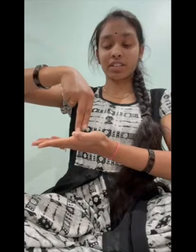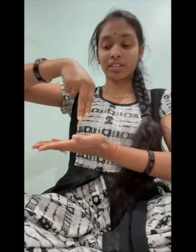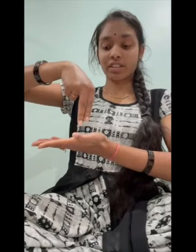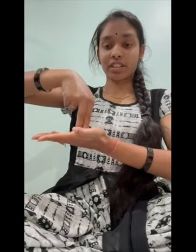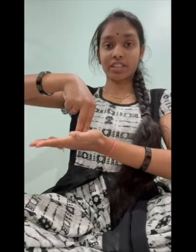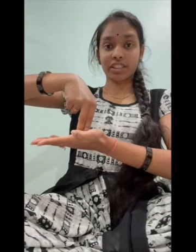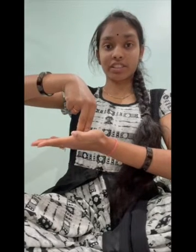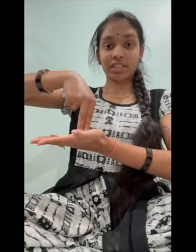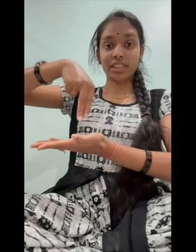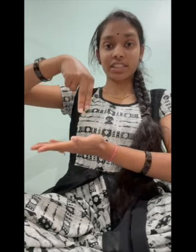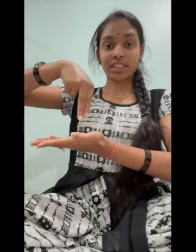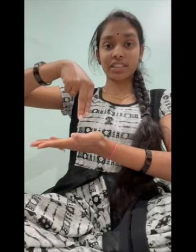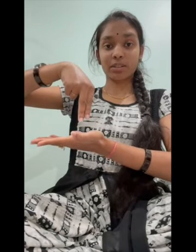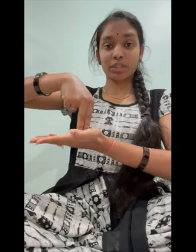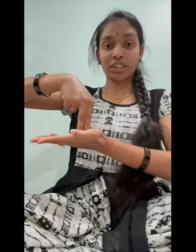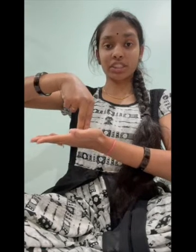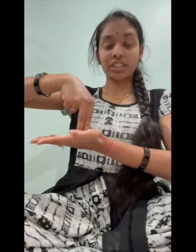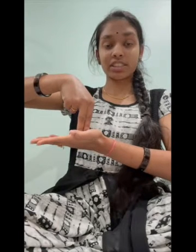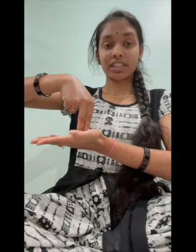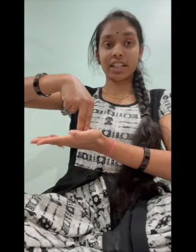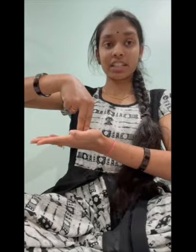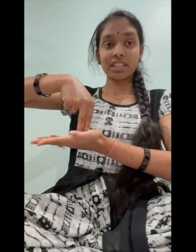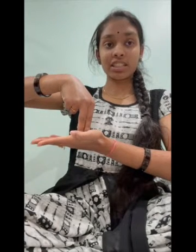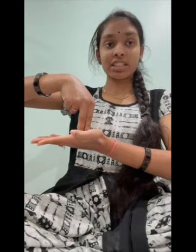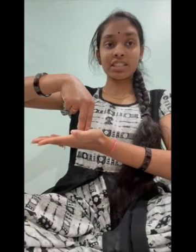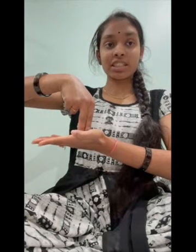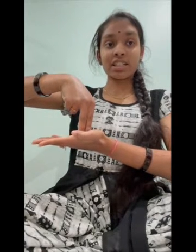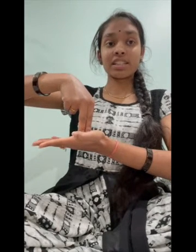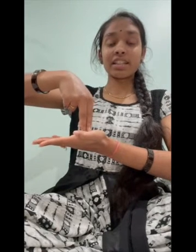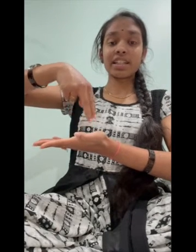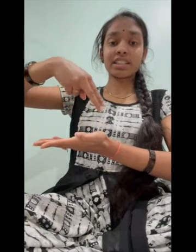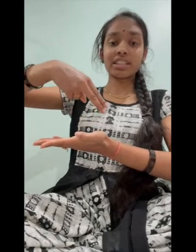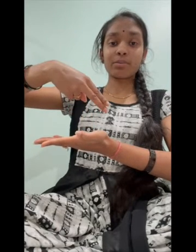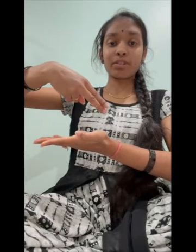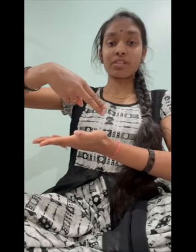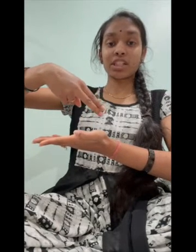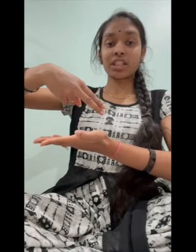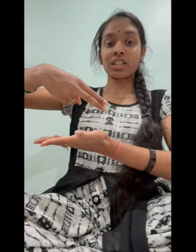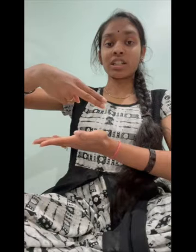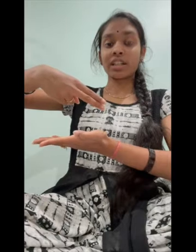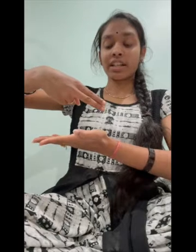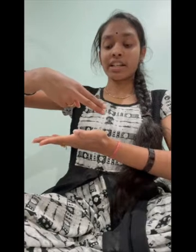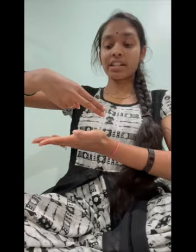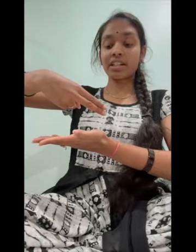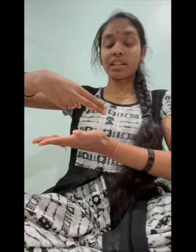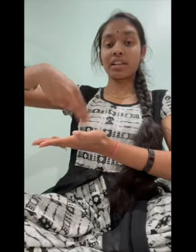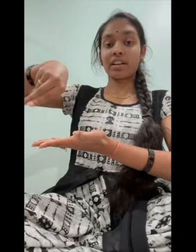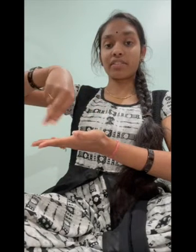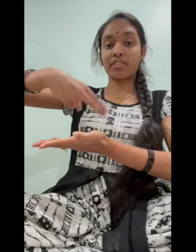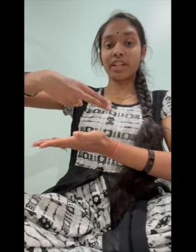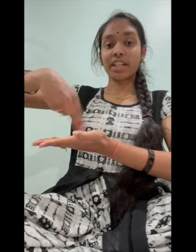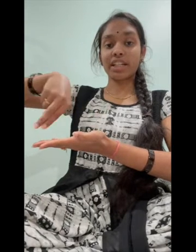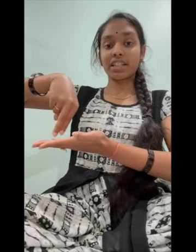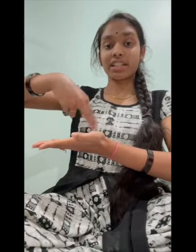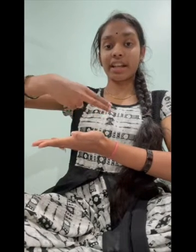So you just go like this, the motion. Stand. Dance. Move your hand left to right.